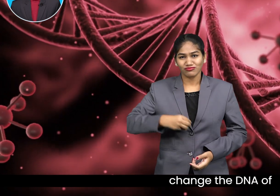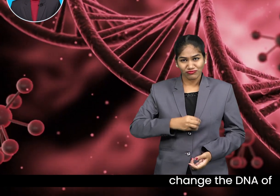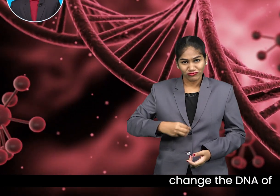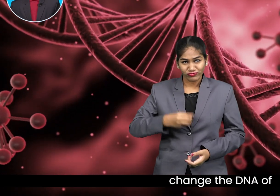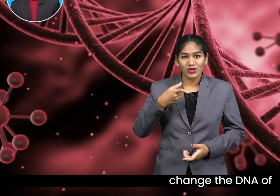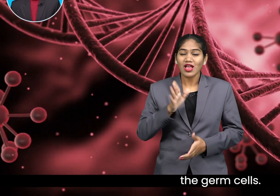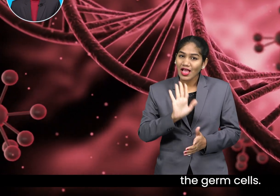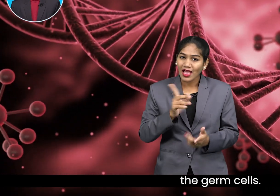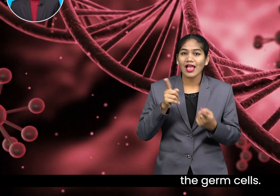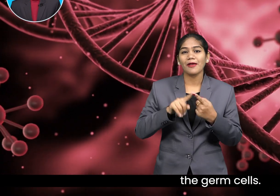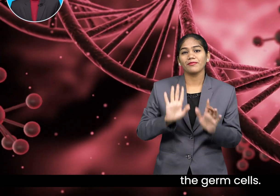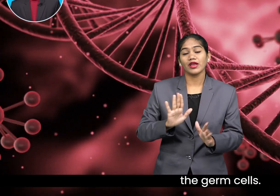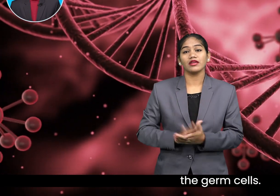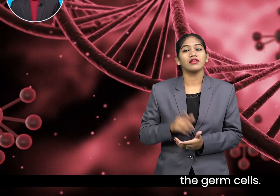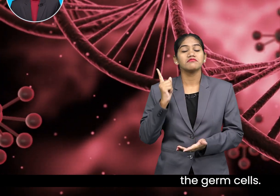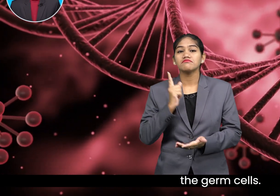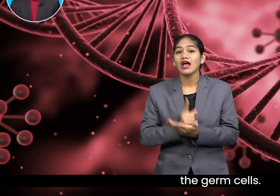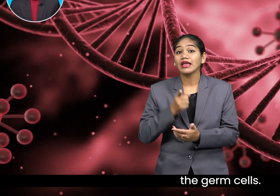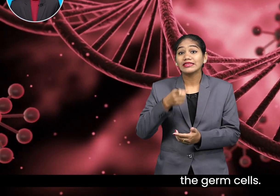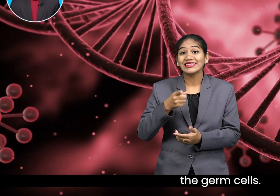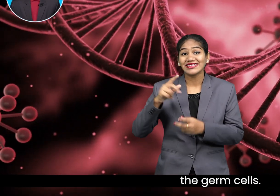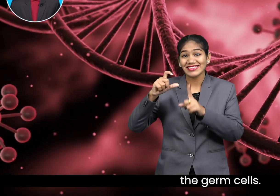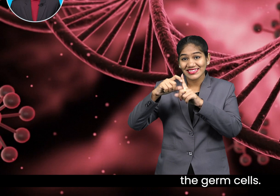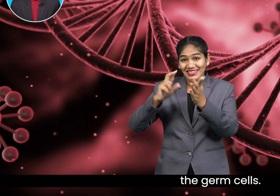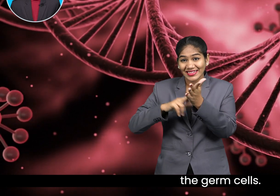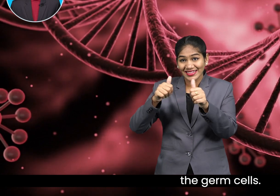the DNA of the germ cells.